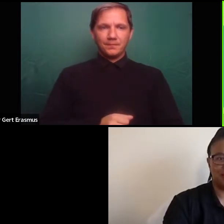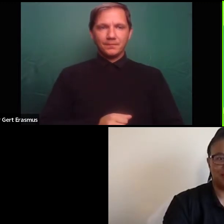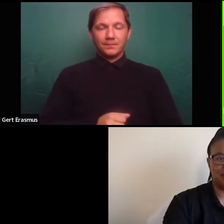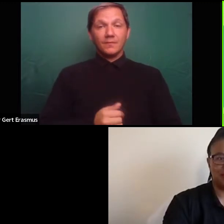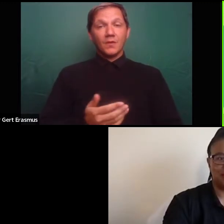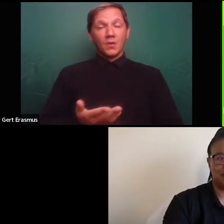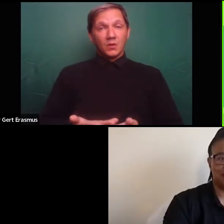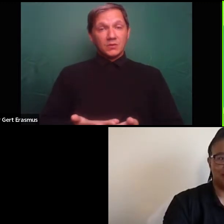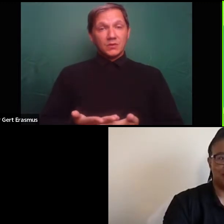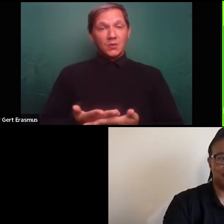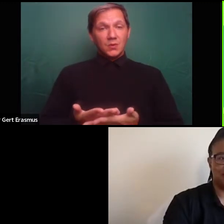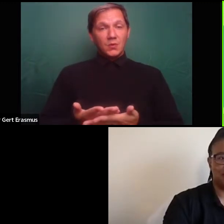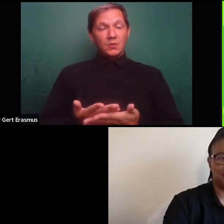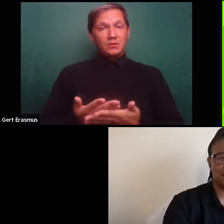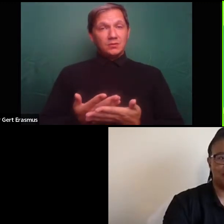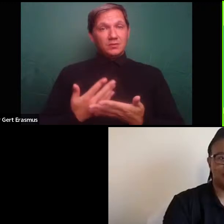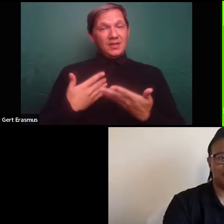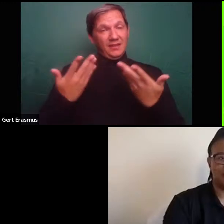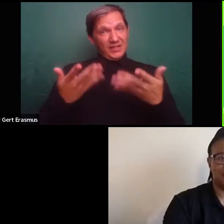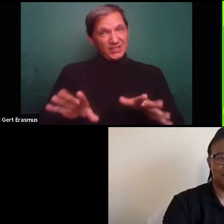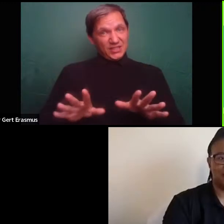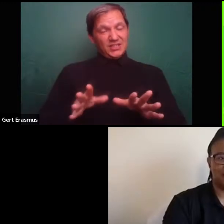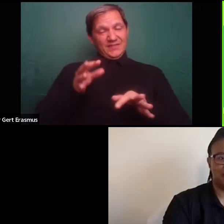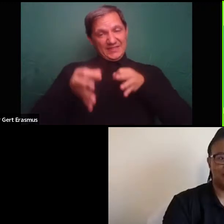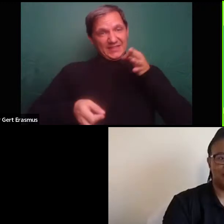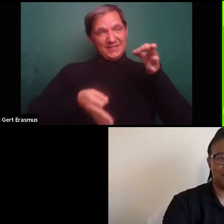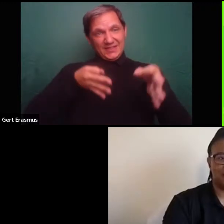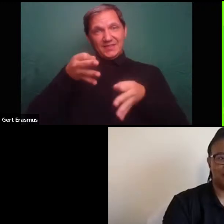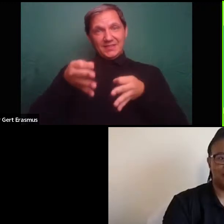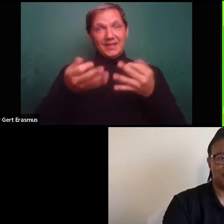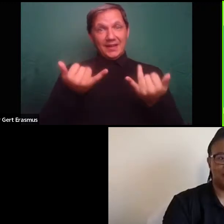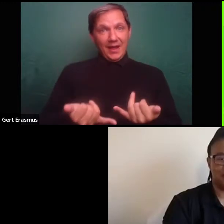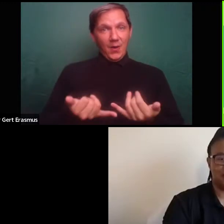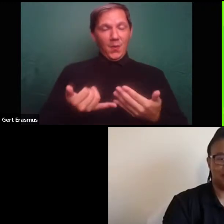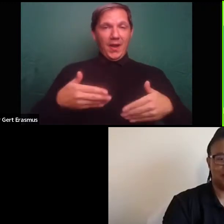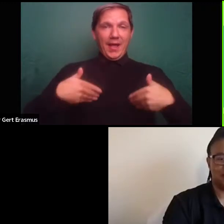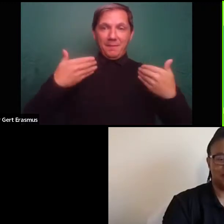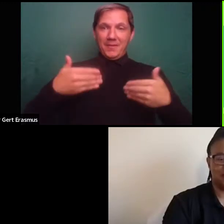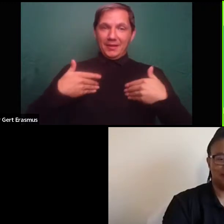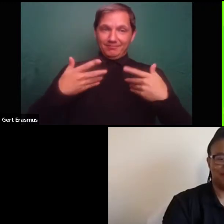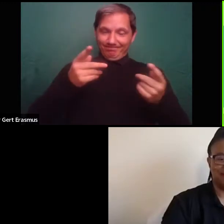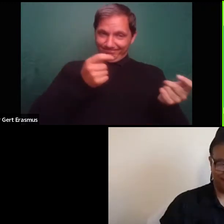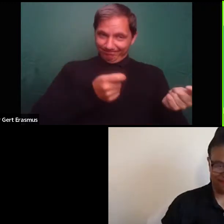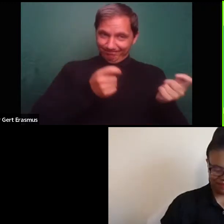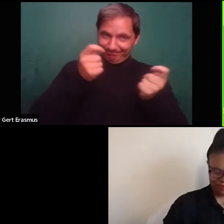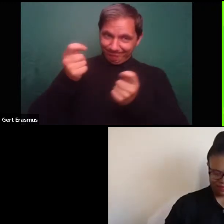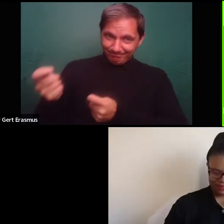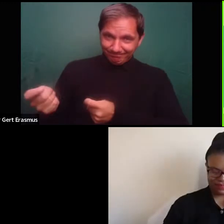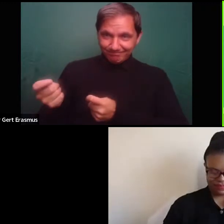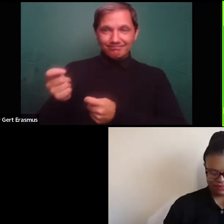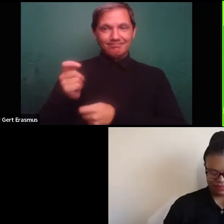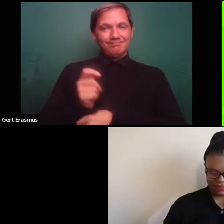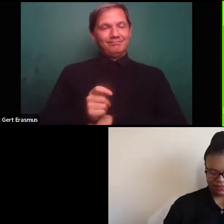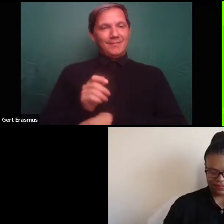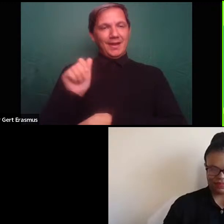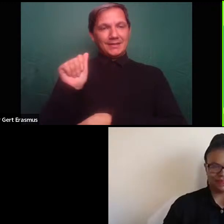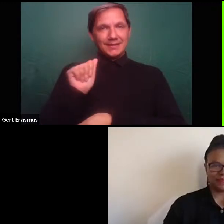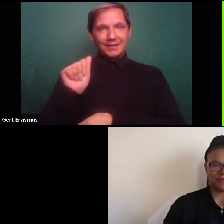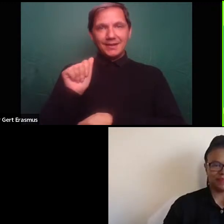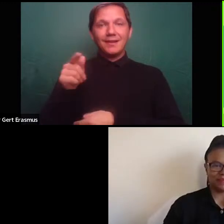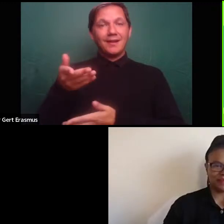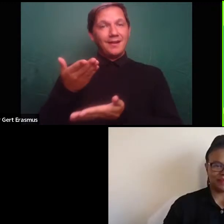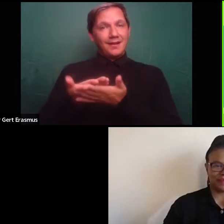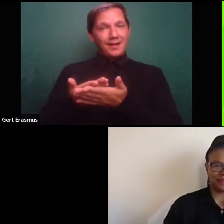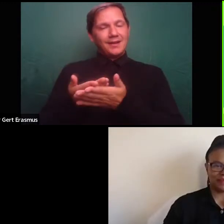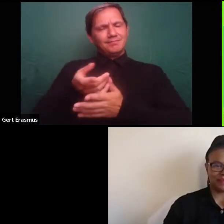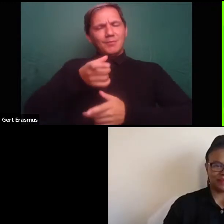So having said that, it is now my pleasure to give Asunder Kachwa the opportunity to make